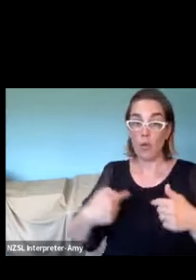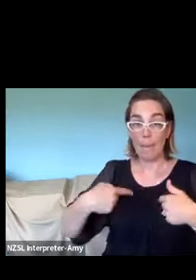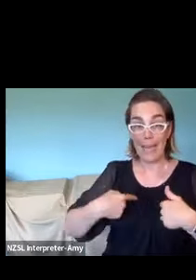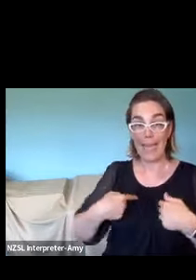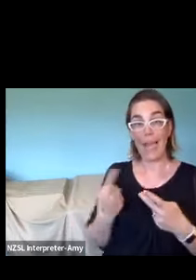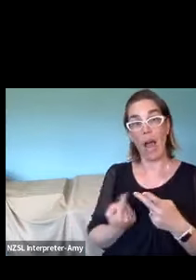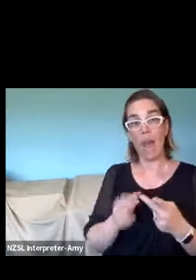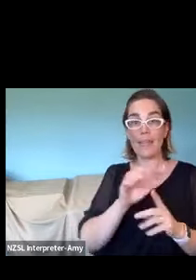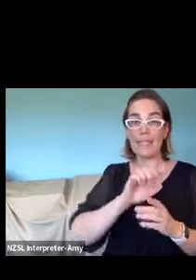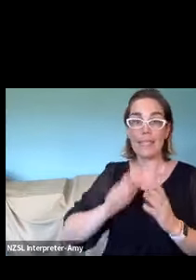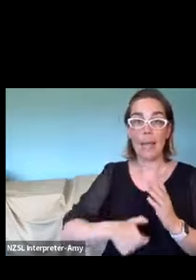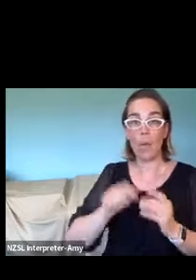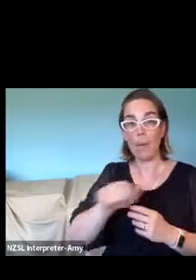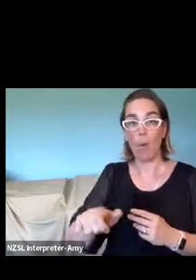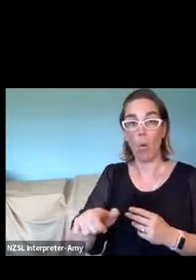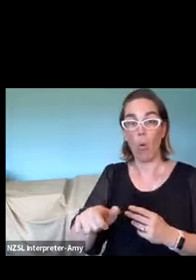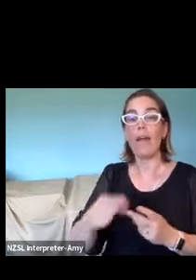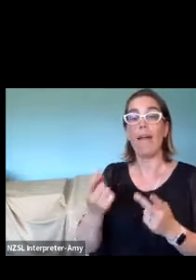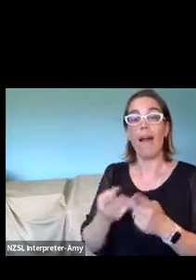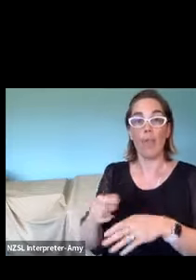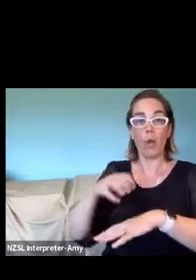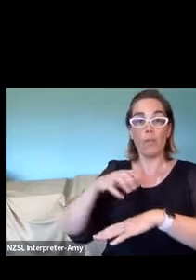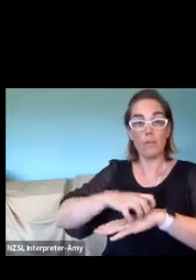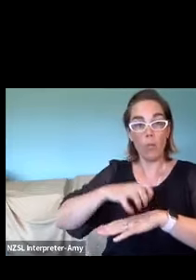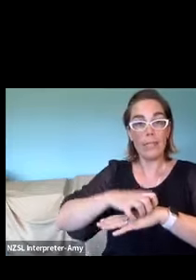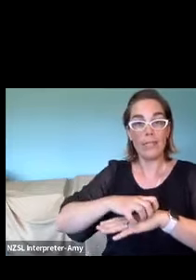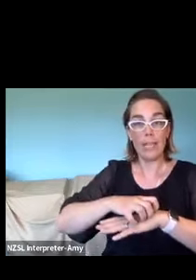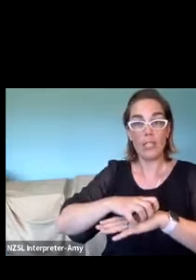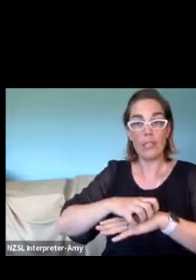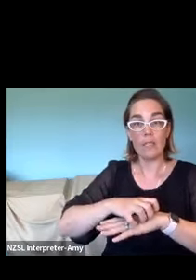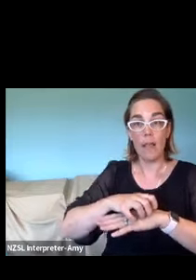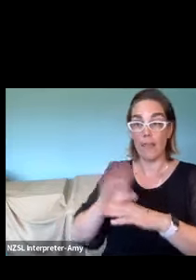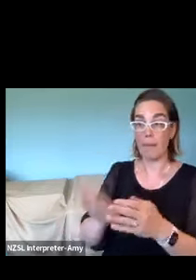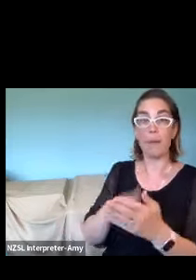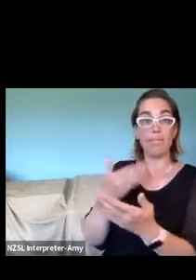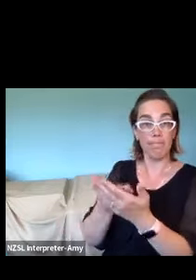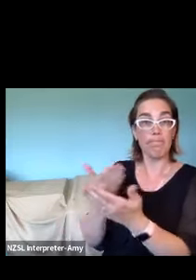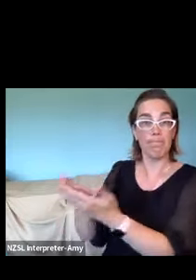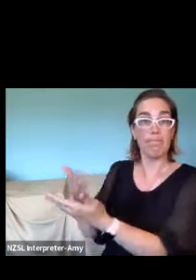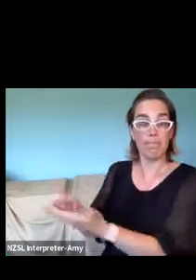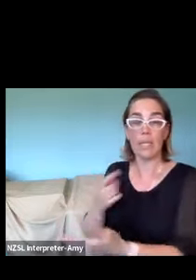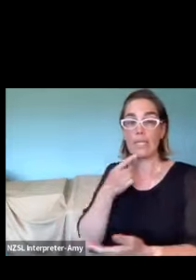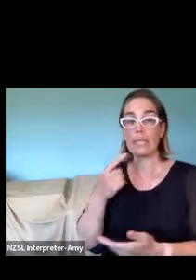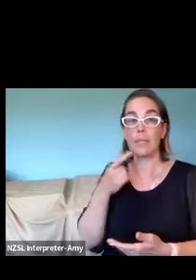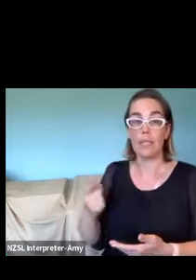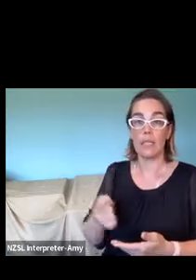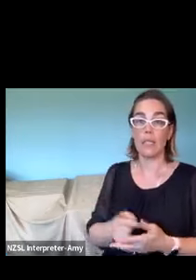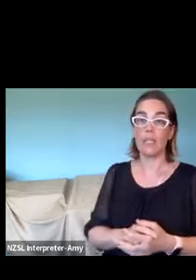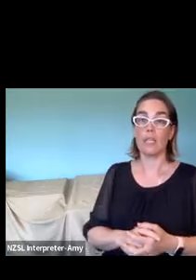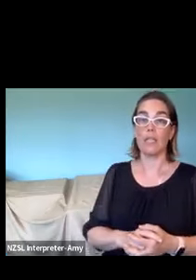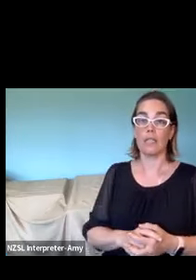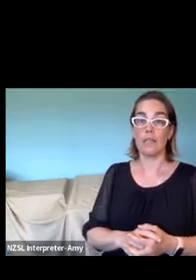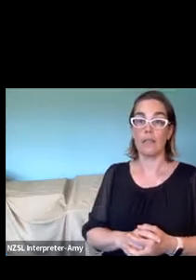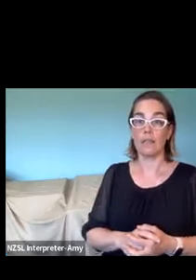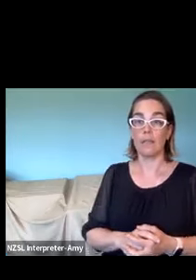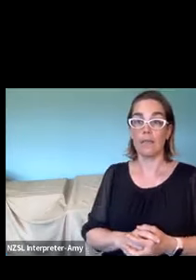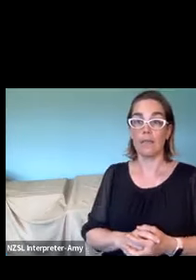and allies will be making and have been making in a similar vein should firmly